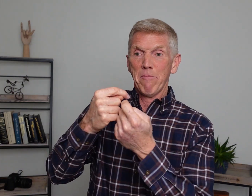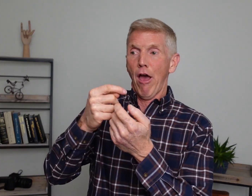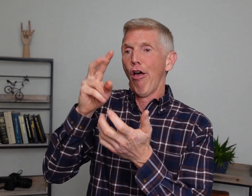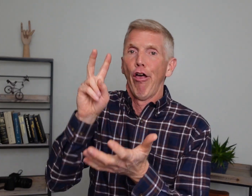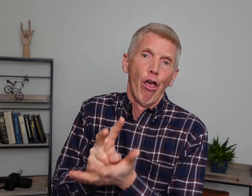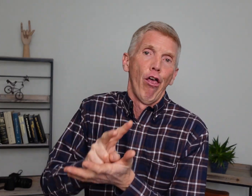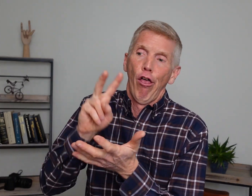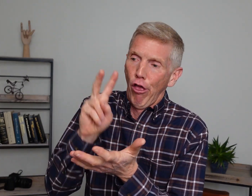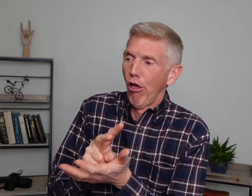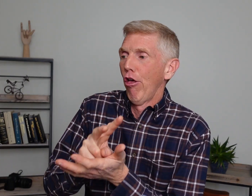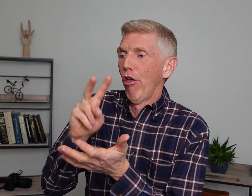that